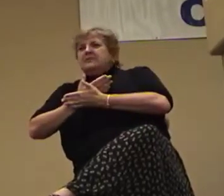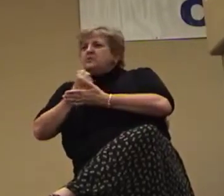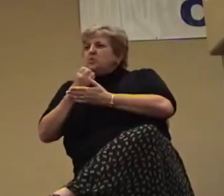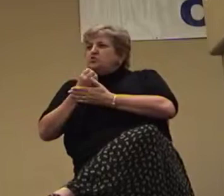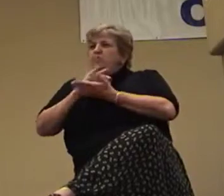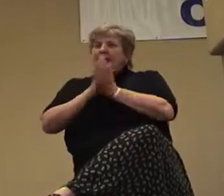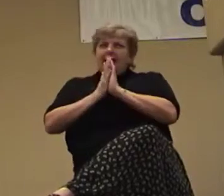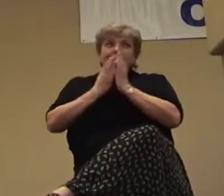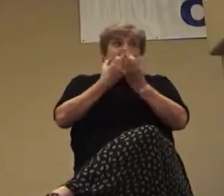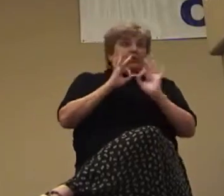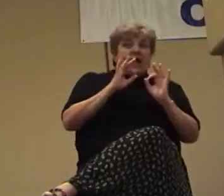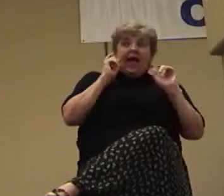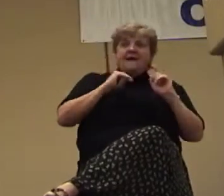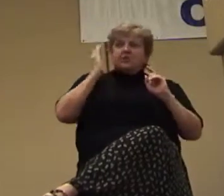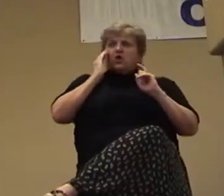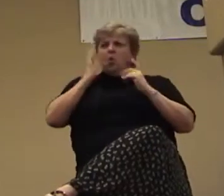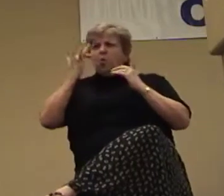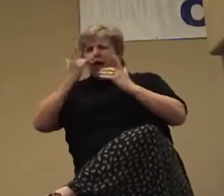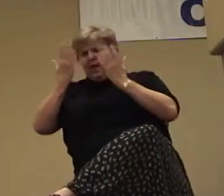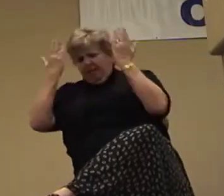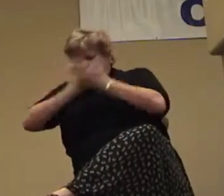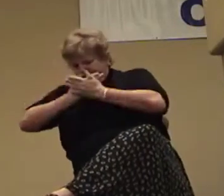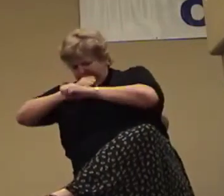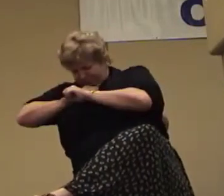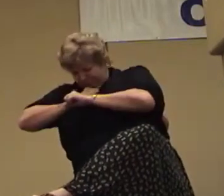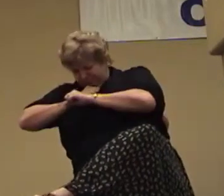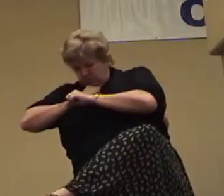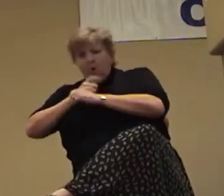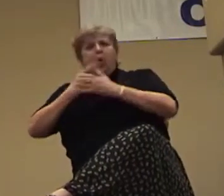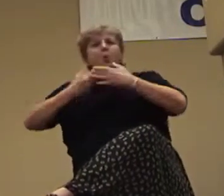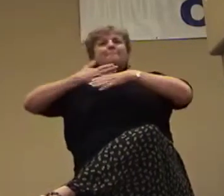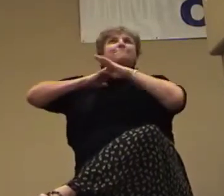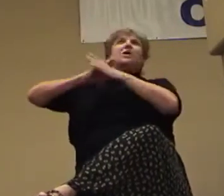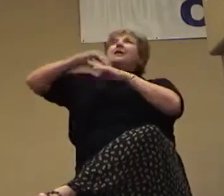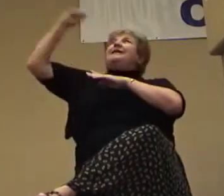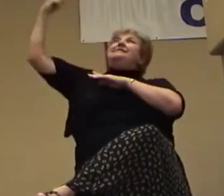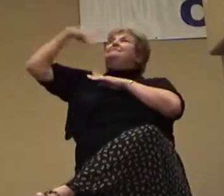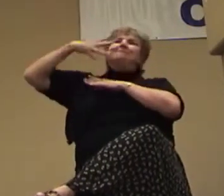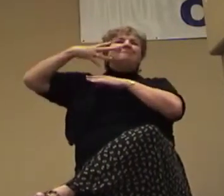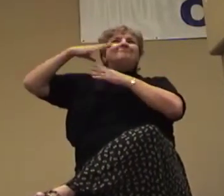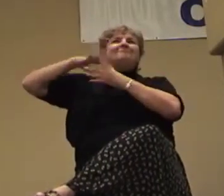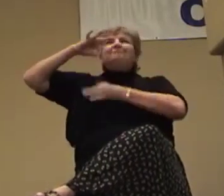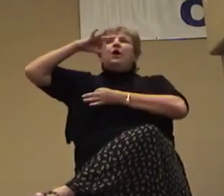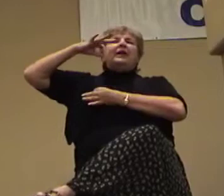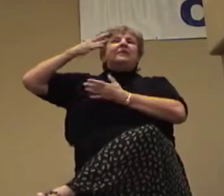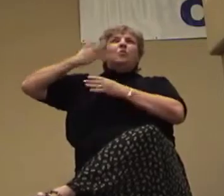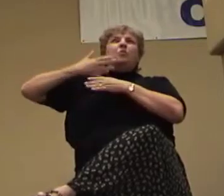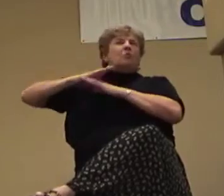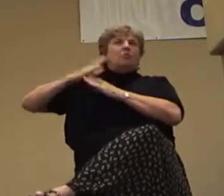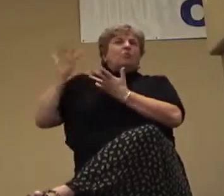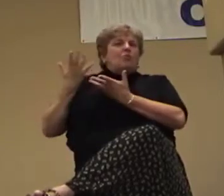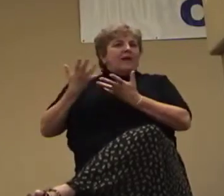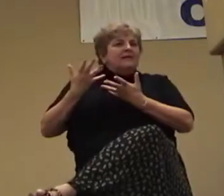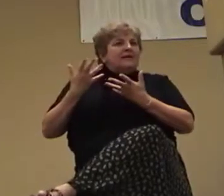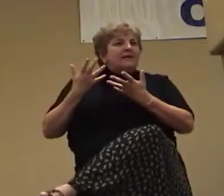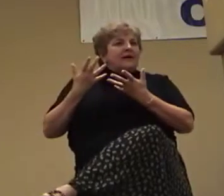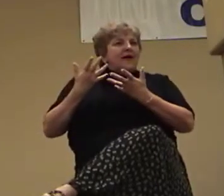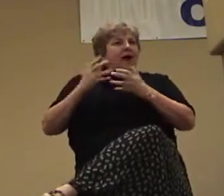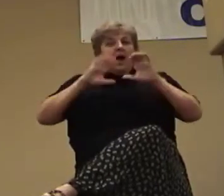and discard that which is blocking me from the sunlight of the Spirit. I'm doing all this work not to sit here and be miserable and be bitter and